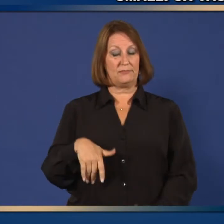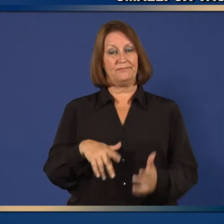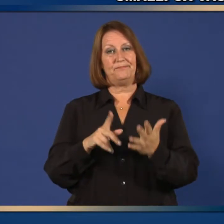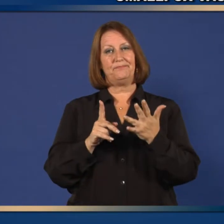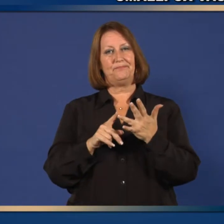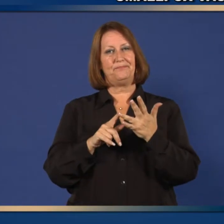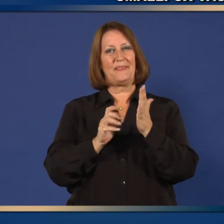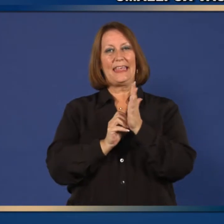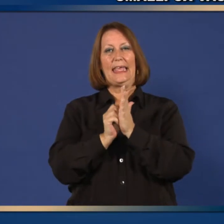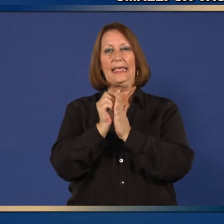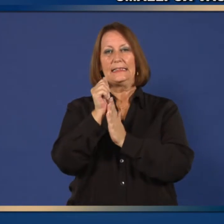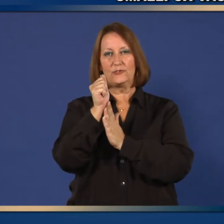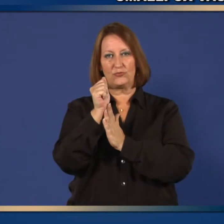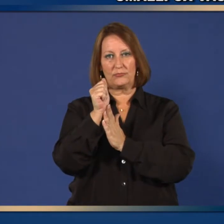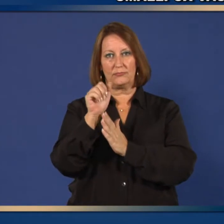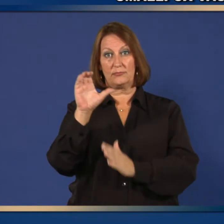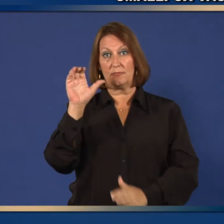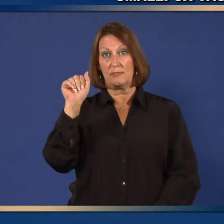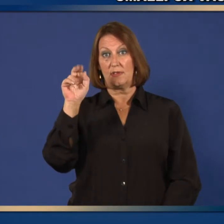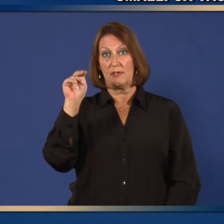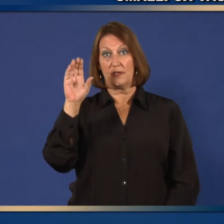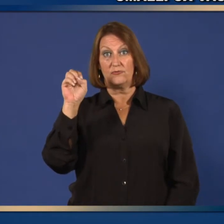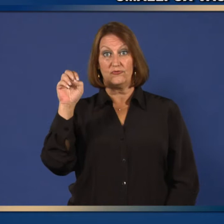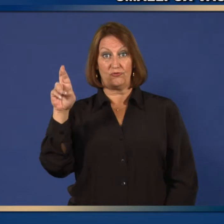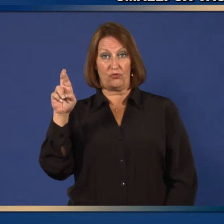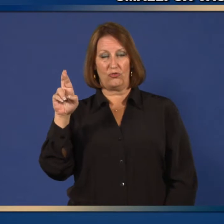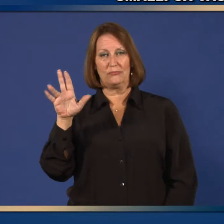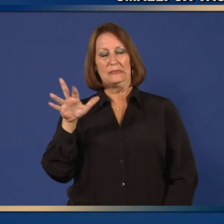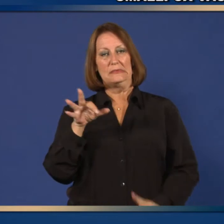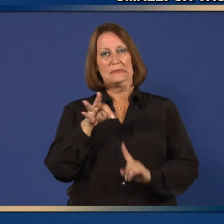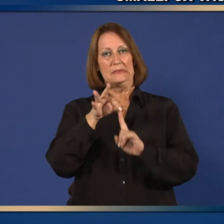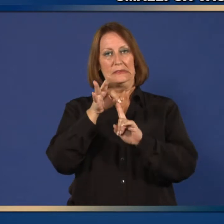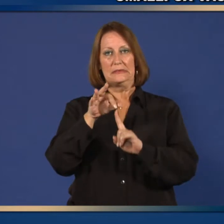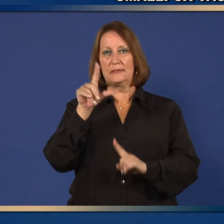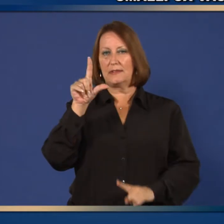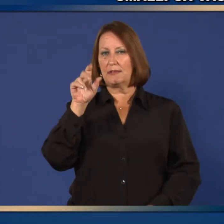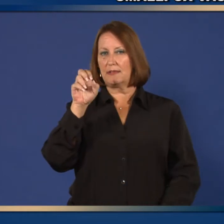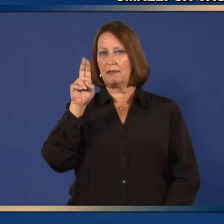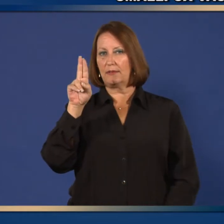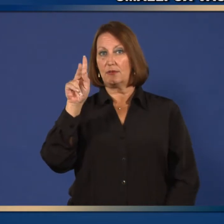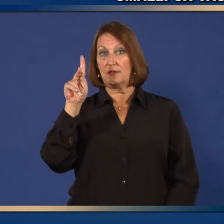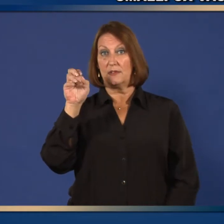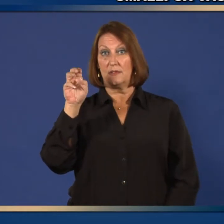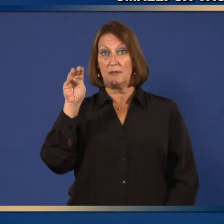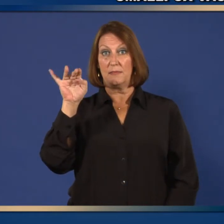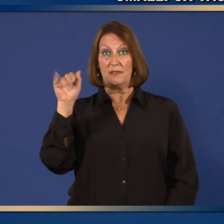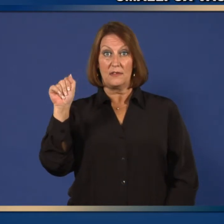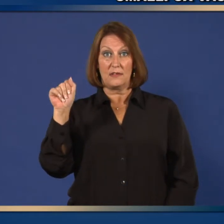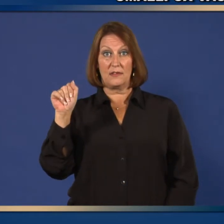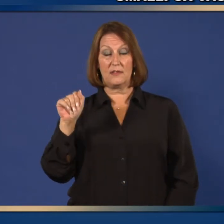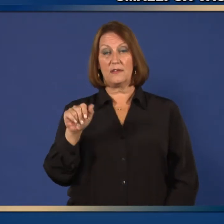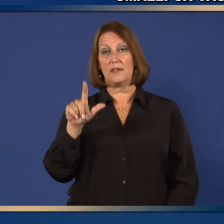has leukemia, lymphoma, or most other cancers,